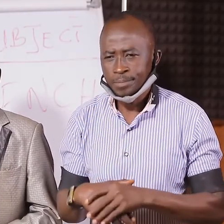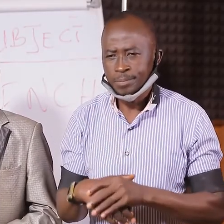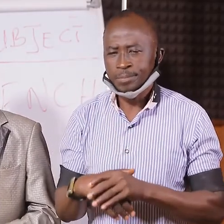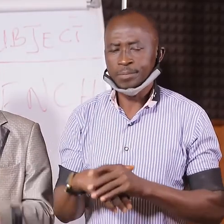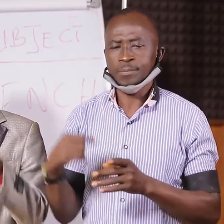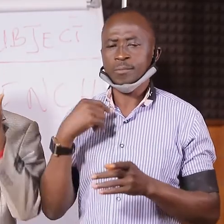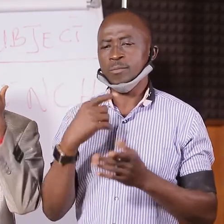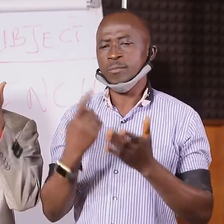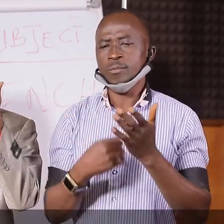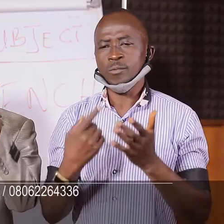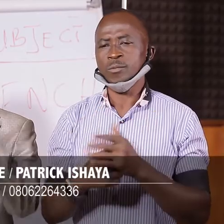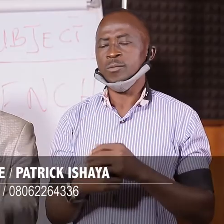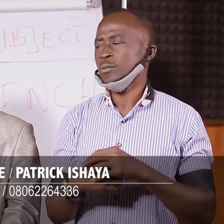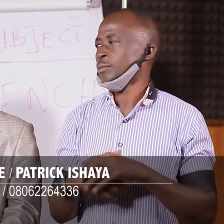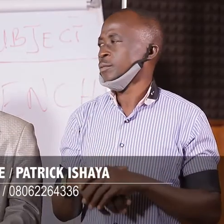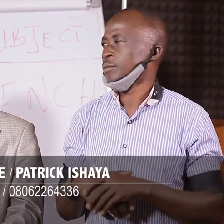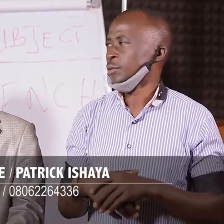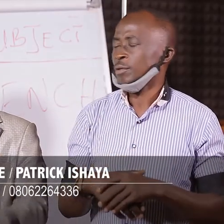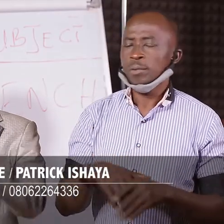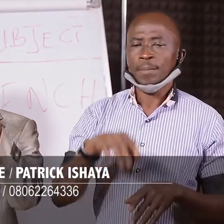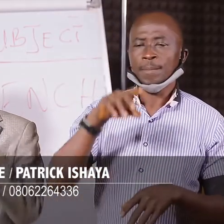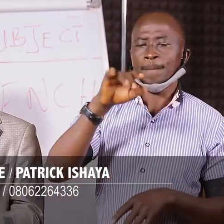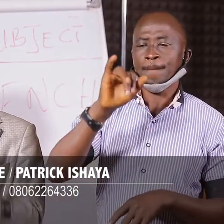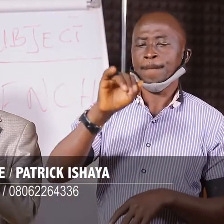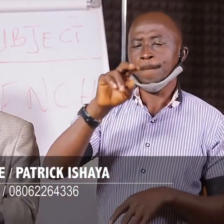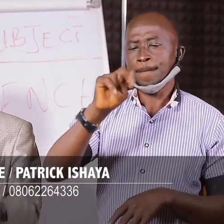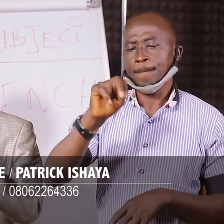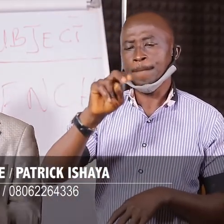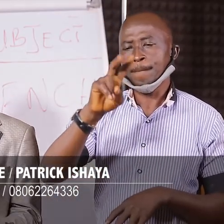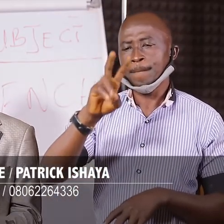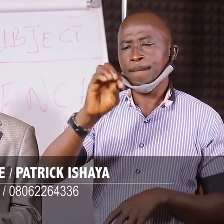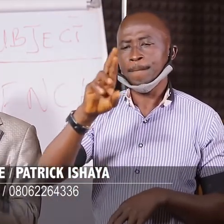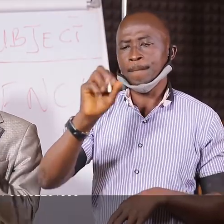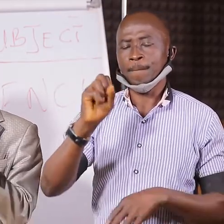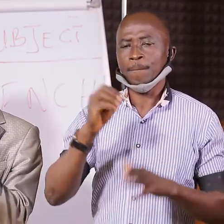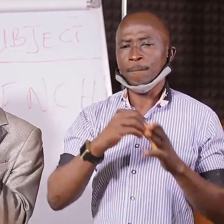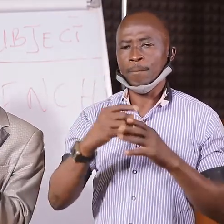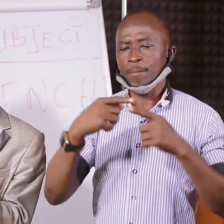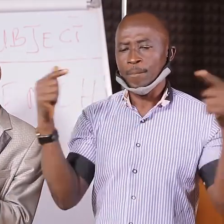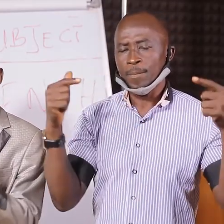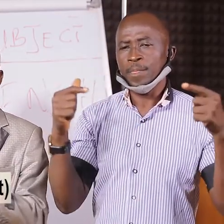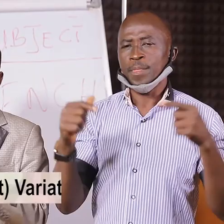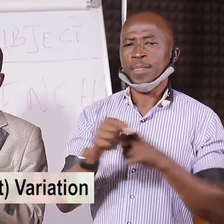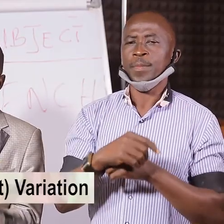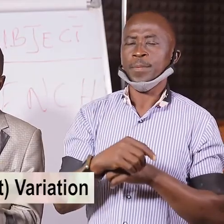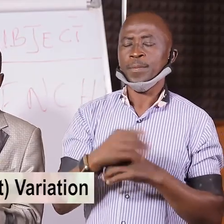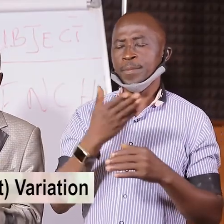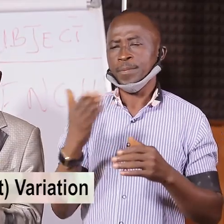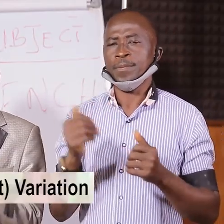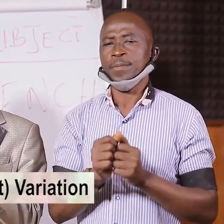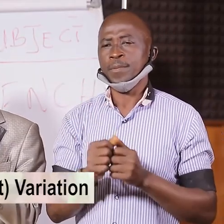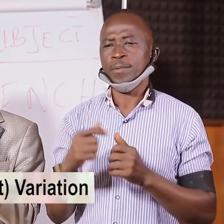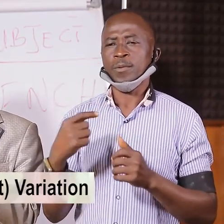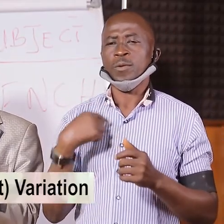We are discussing inverse or indirect variation. These two names are used